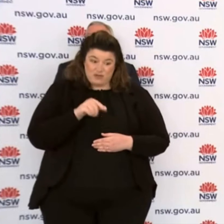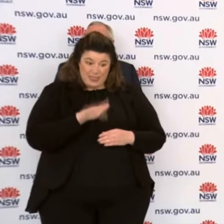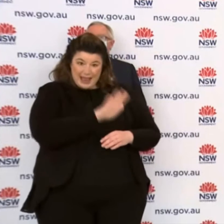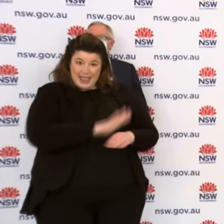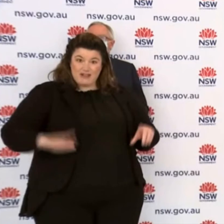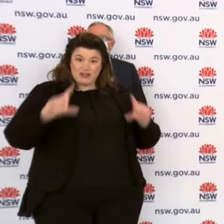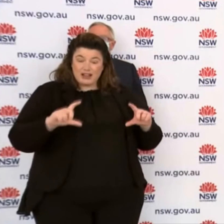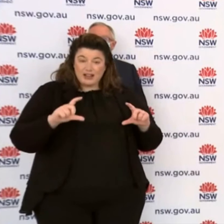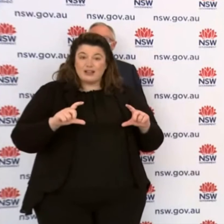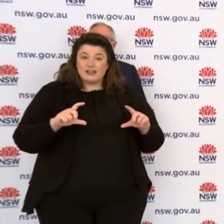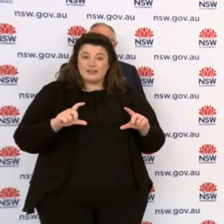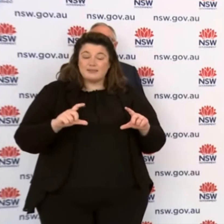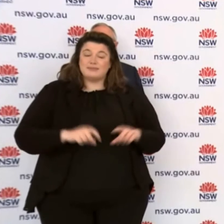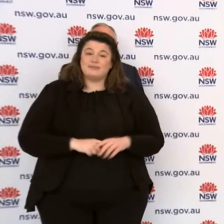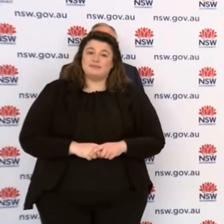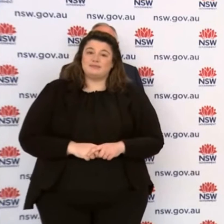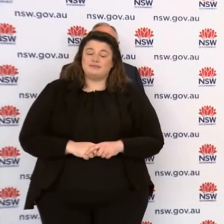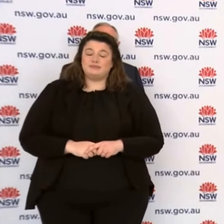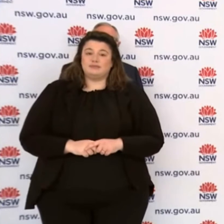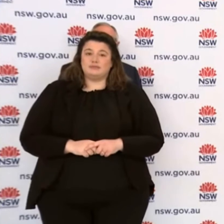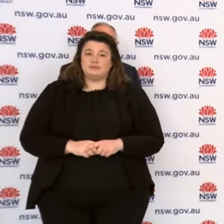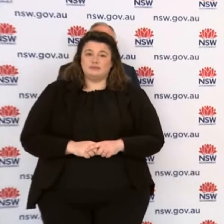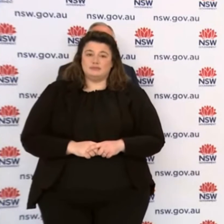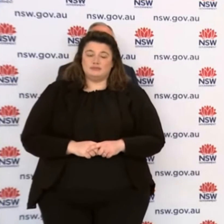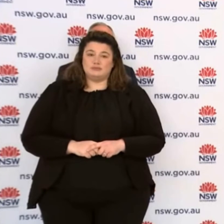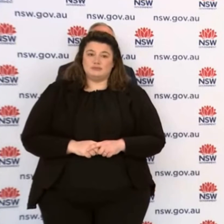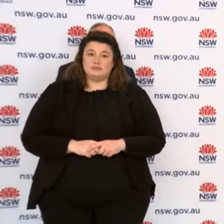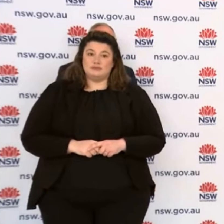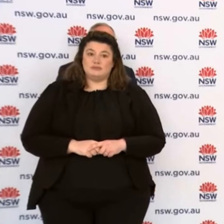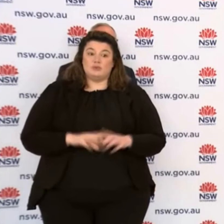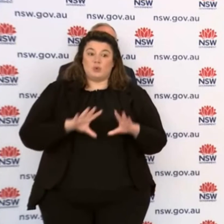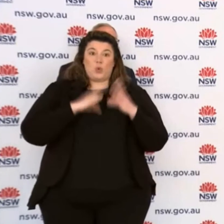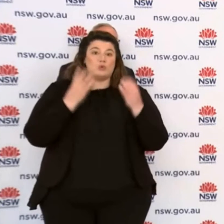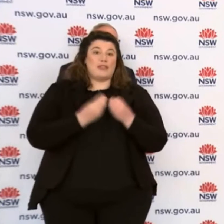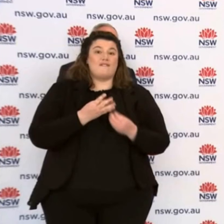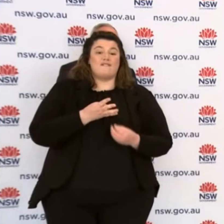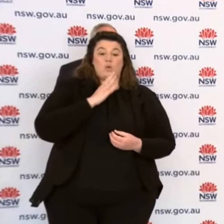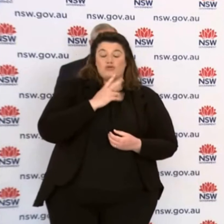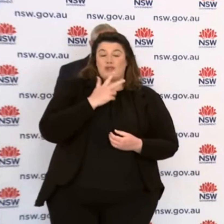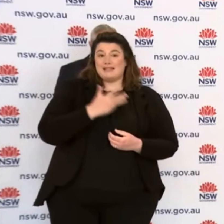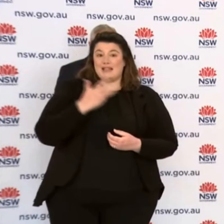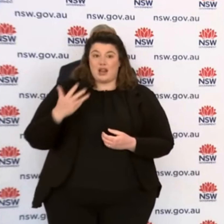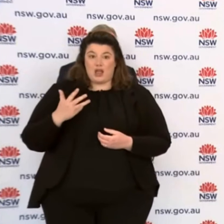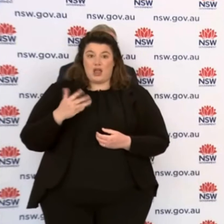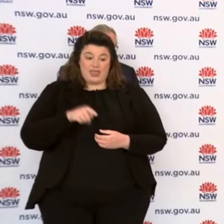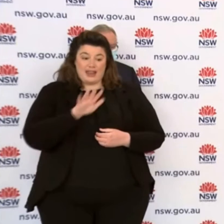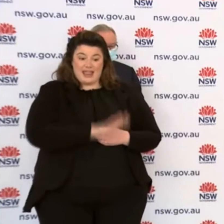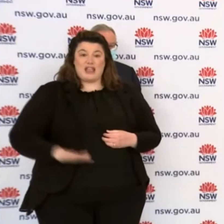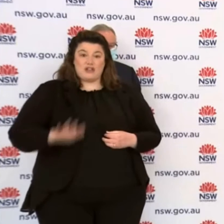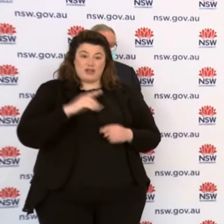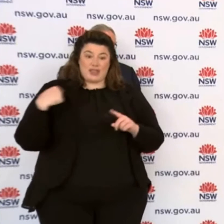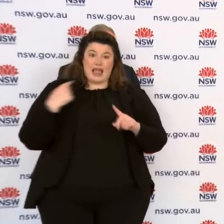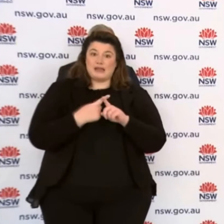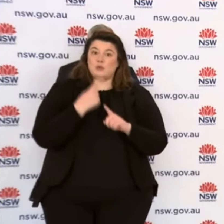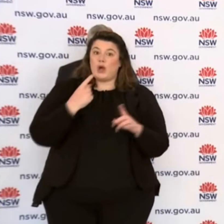Canterbury-Bankstown location, LGA. In fact, we've had 489 cases in the last week, so it's our most